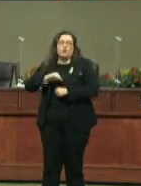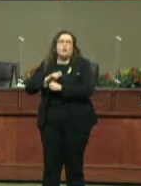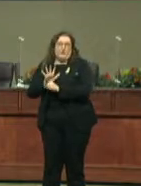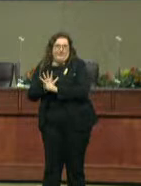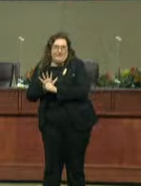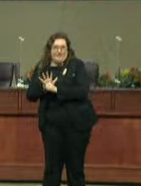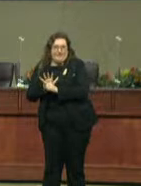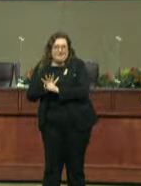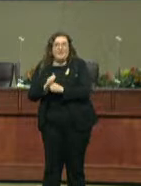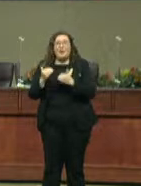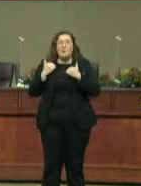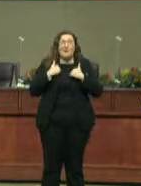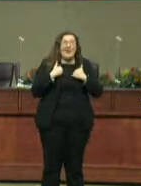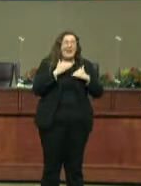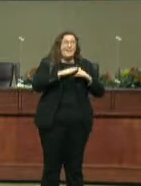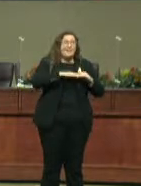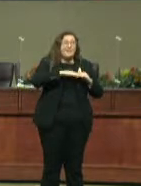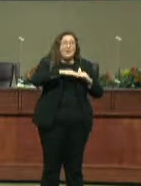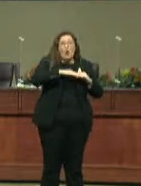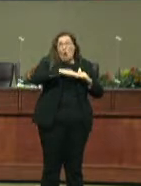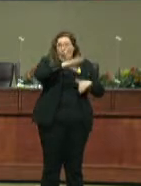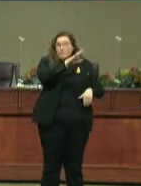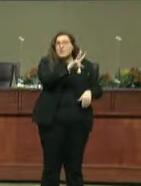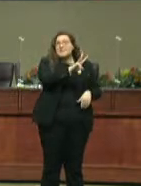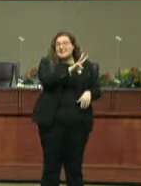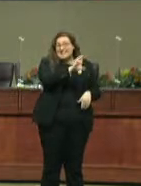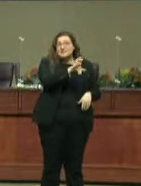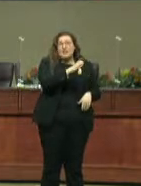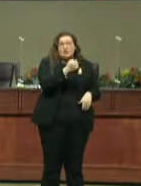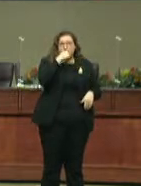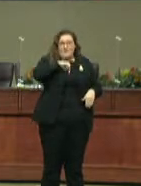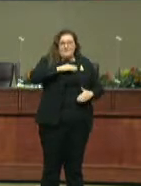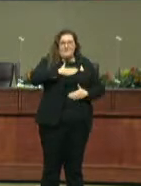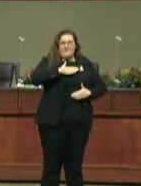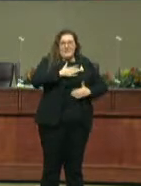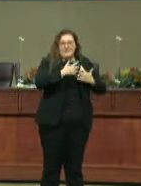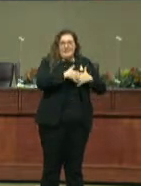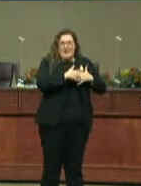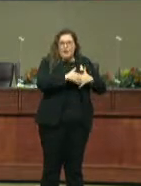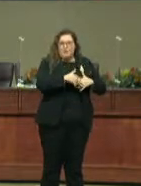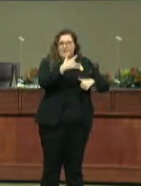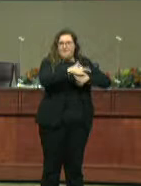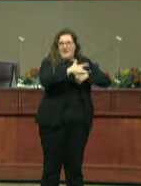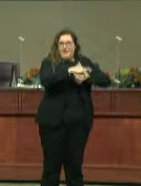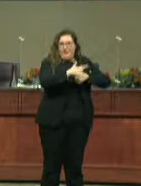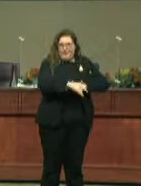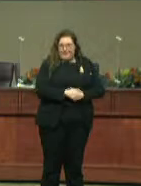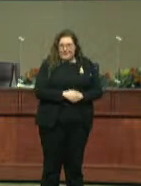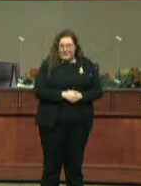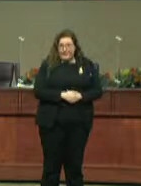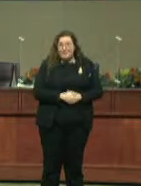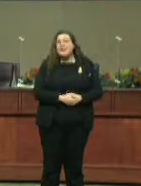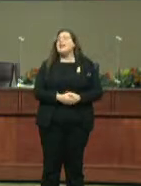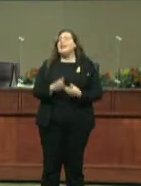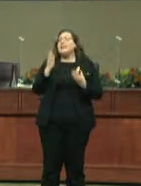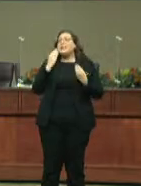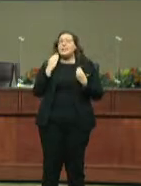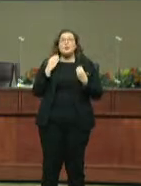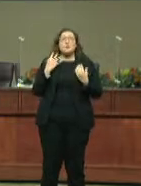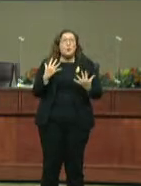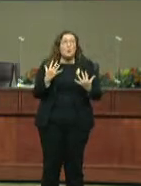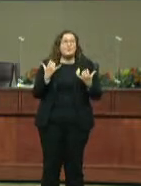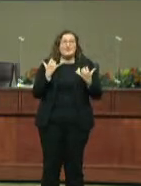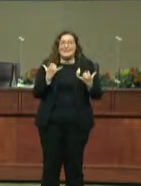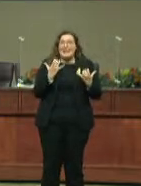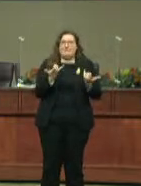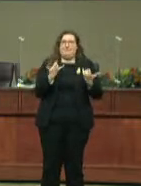about over 600 ventilators in the county at that time. And today, the number continued to be over